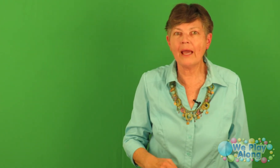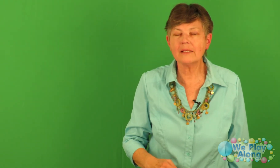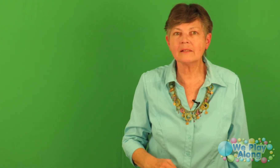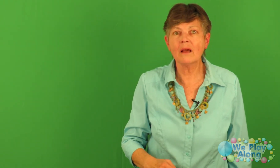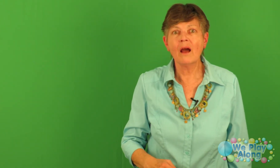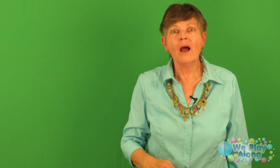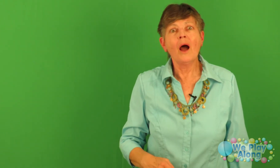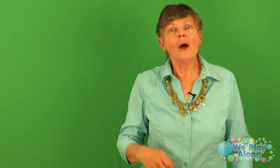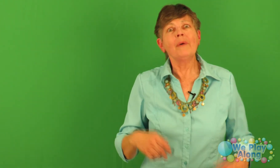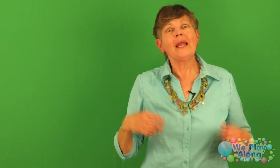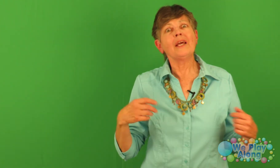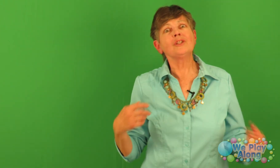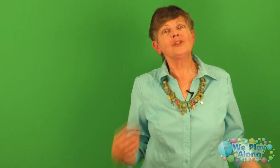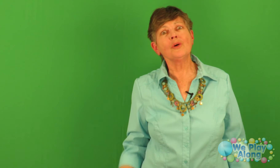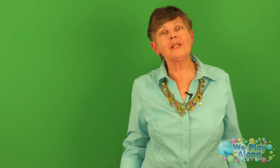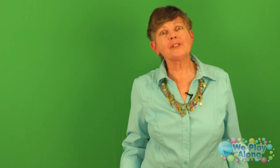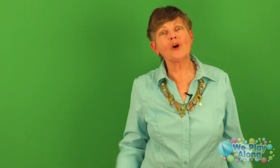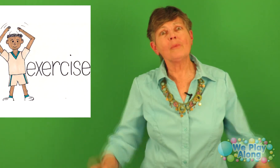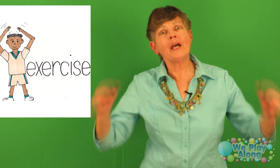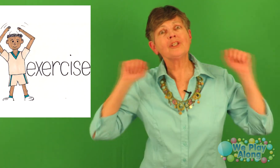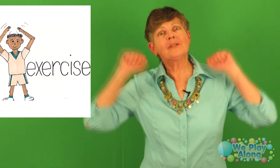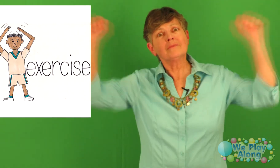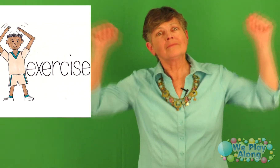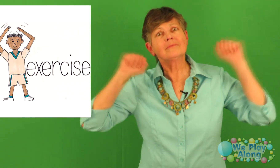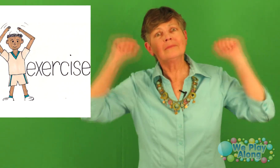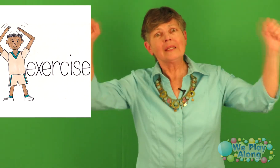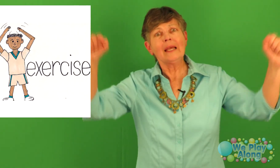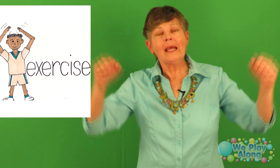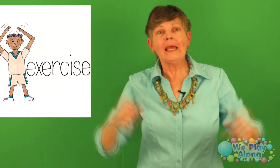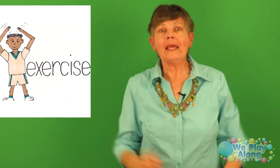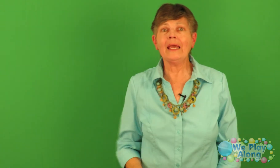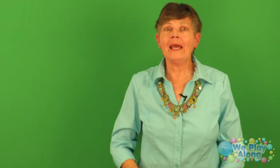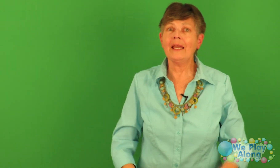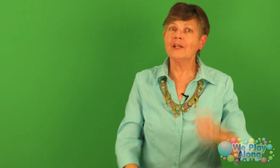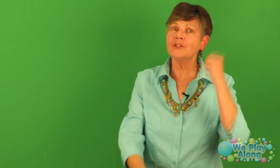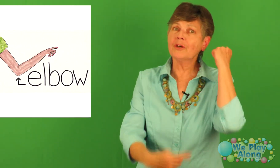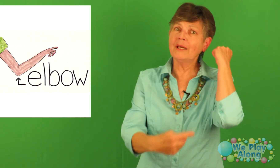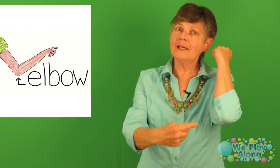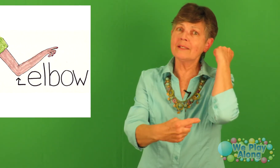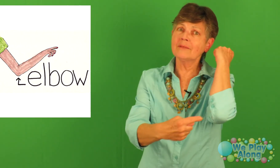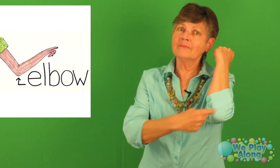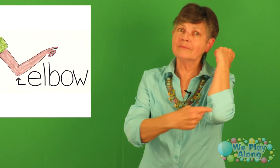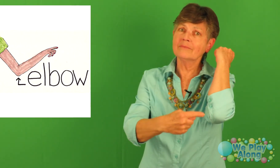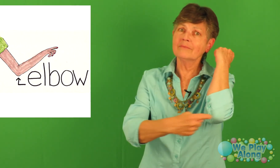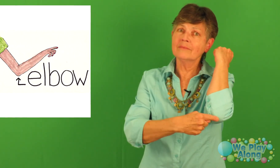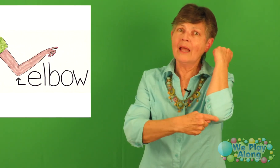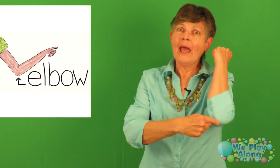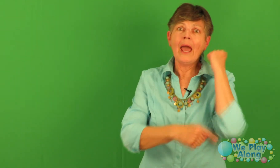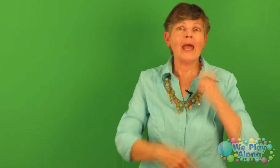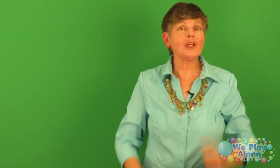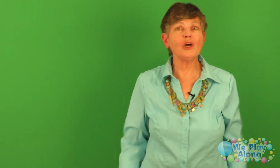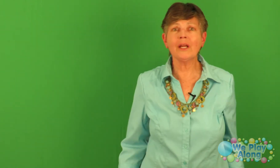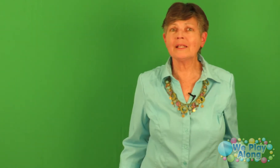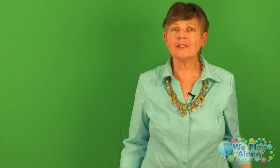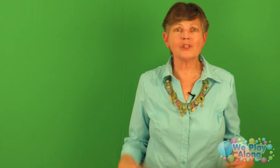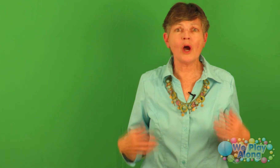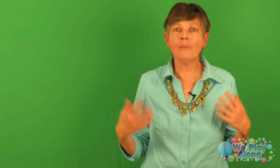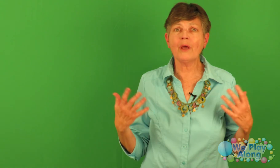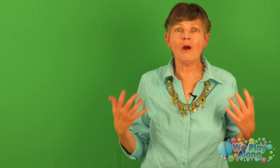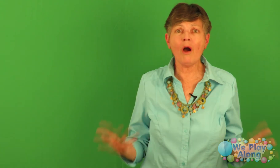mice. But in doing so much, he had injured his and couldn't stomp at